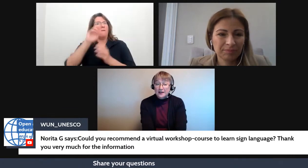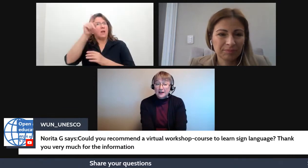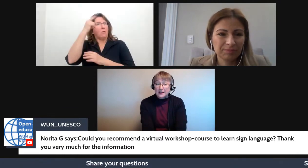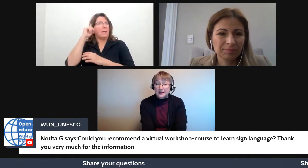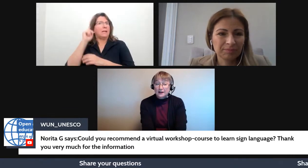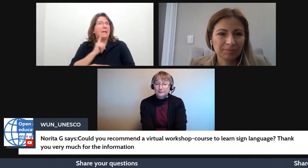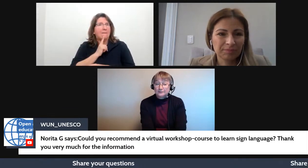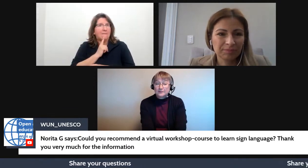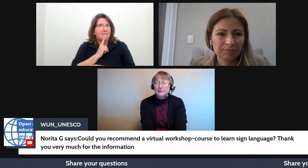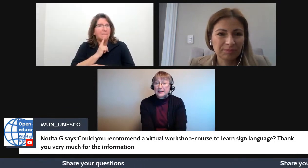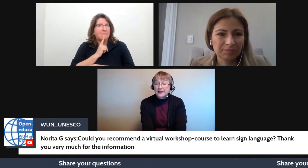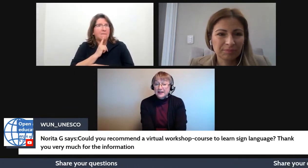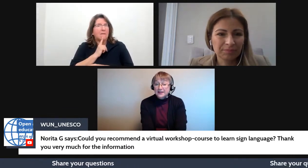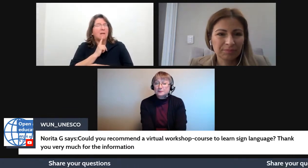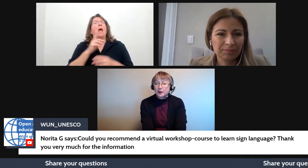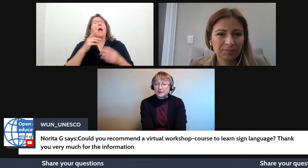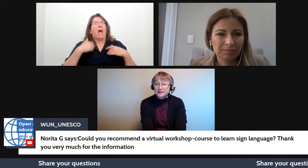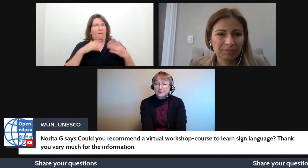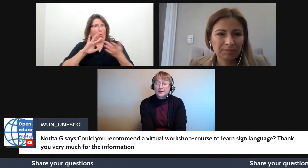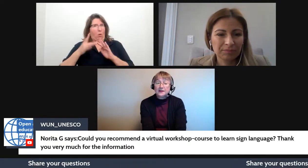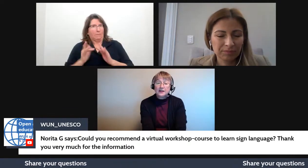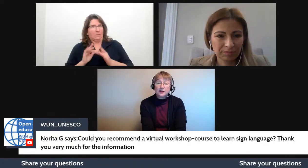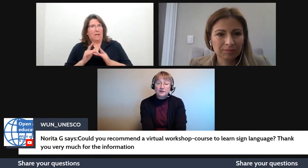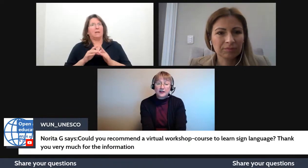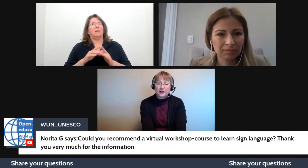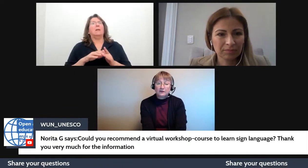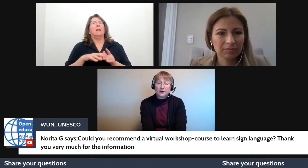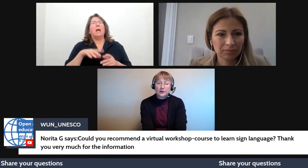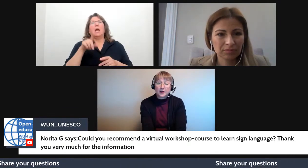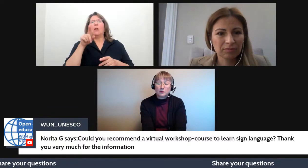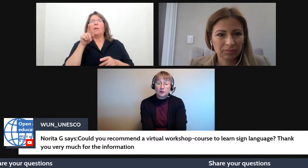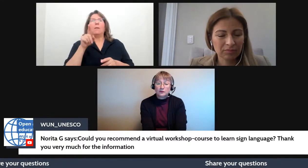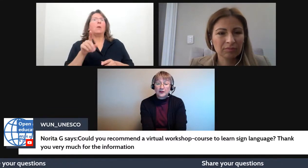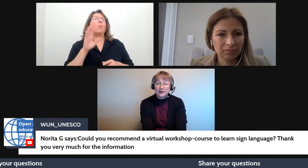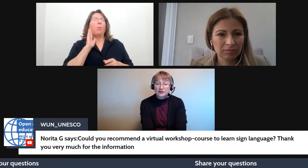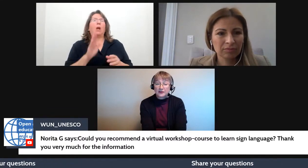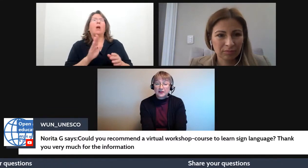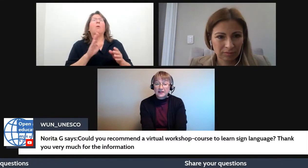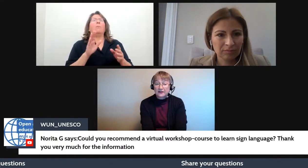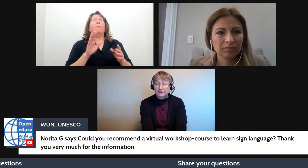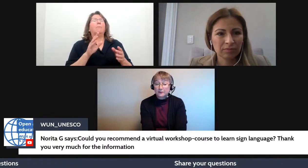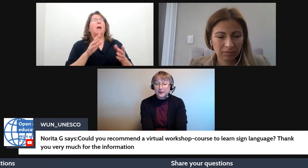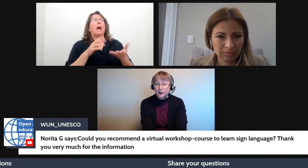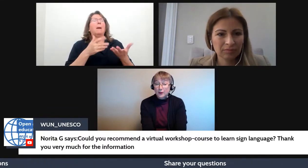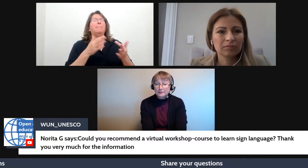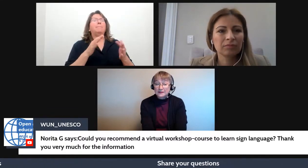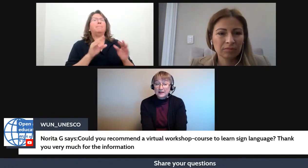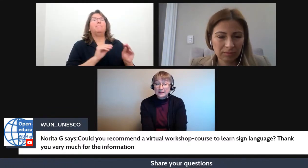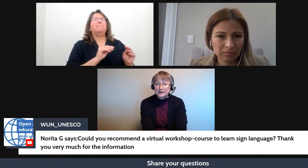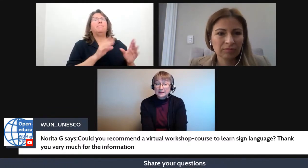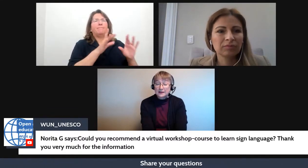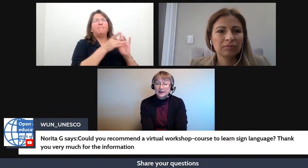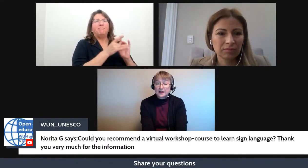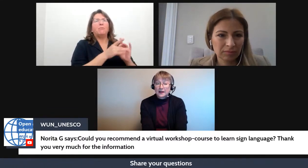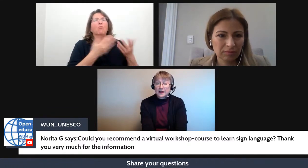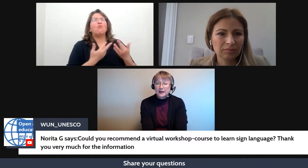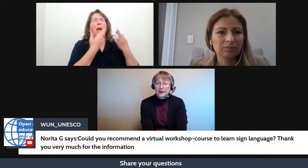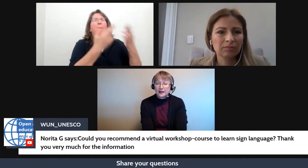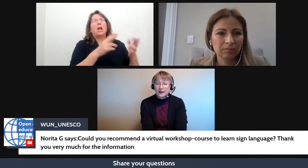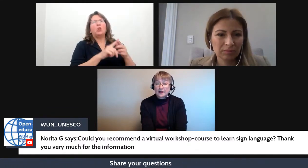online. But again, that's probably something that you can find out from the World Federation of the Deaf, from their website.